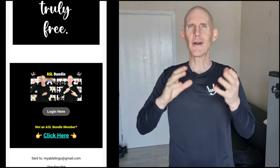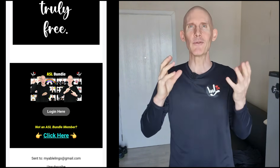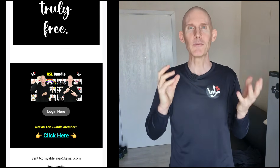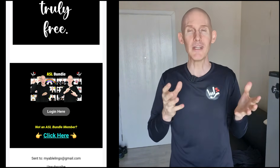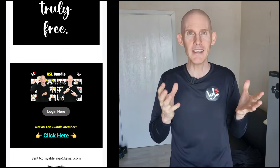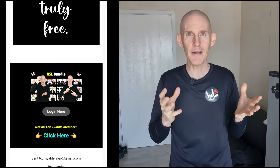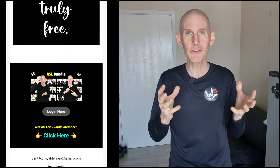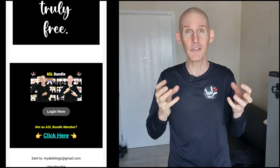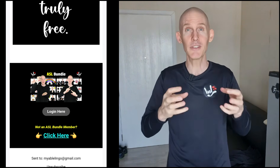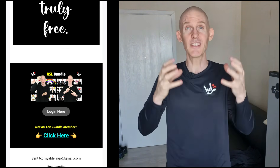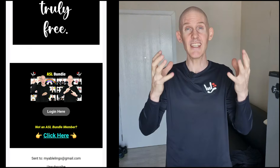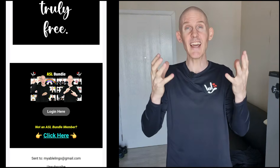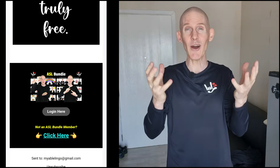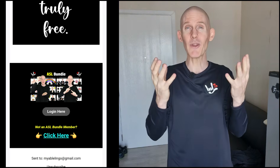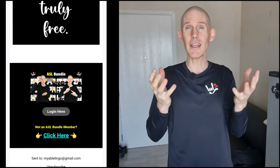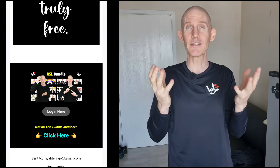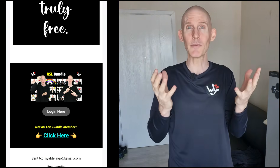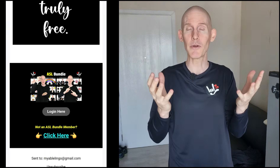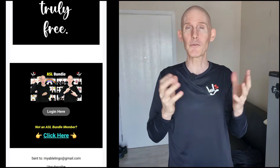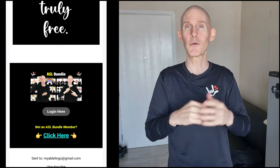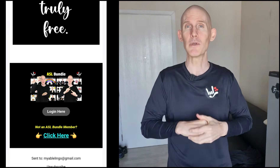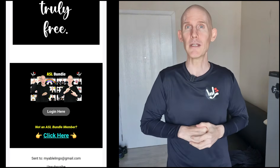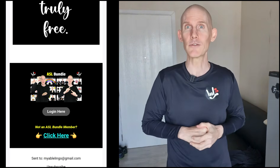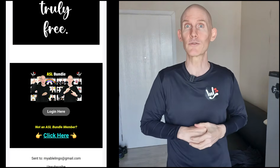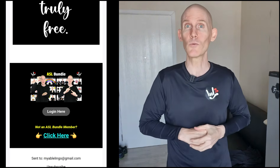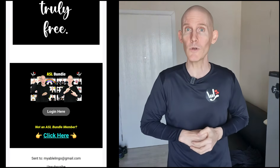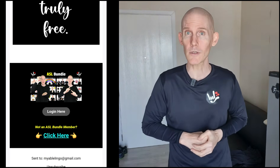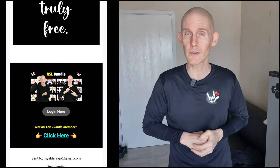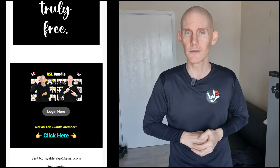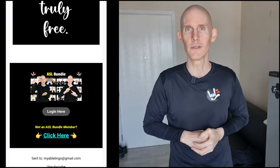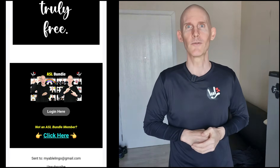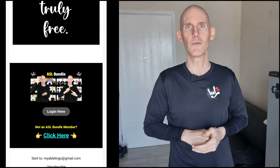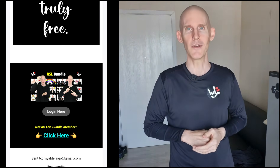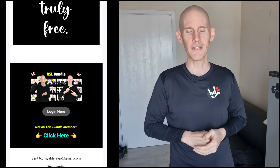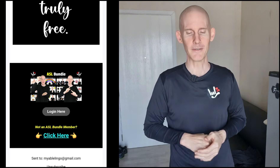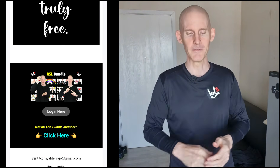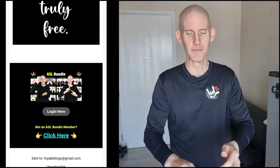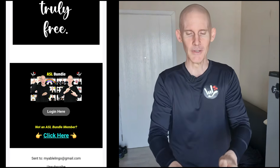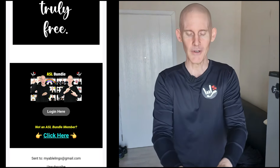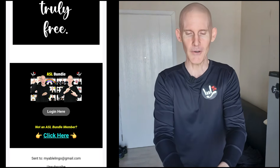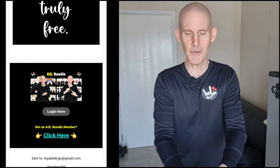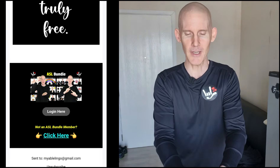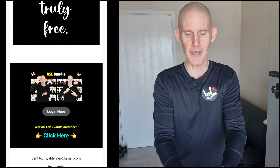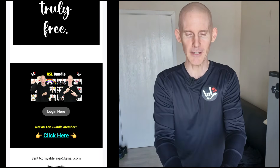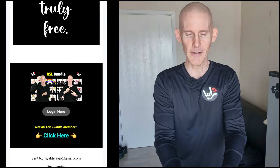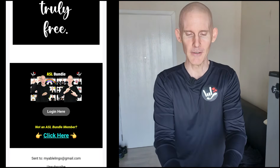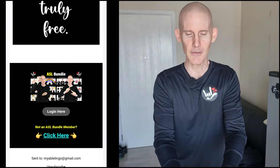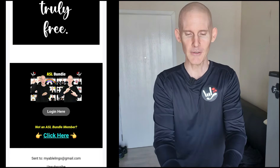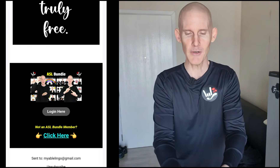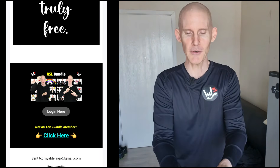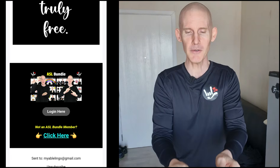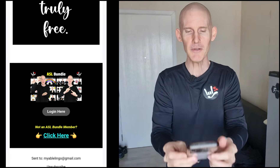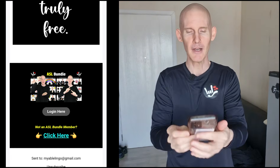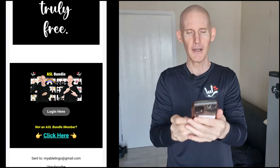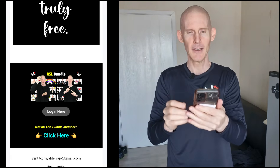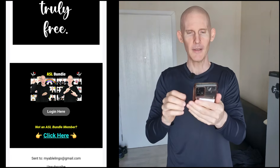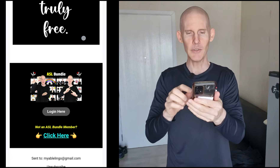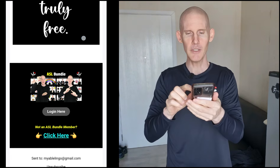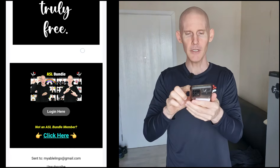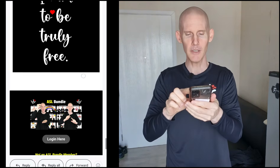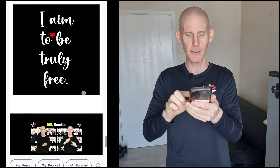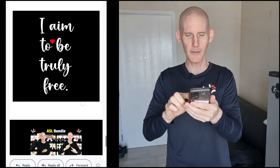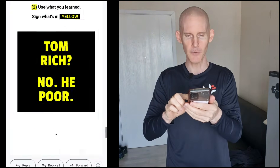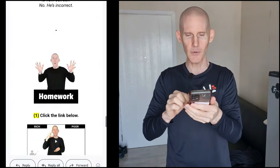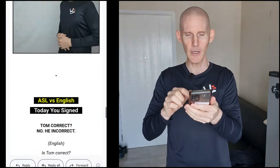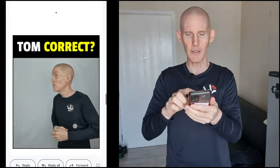courses, download PDFs, and just see how the ASL bundle for beginners works, right? Okay, so let